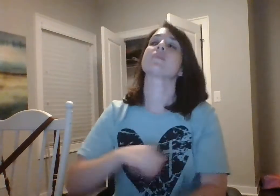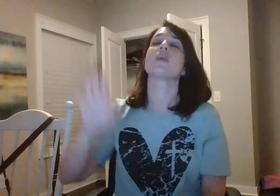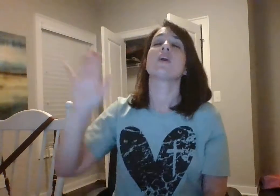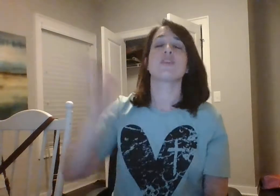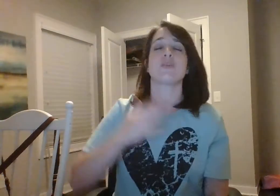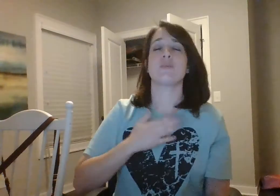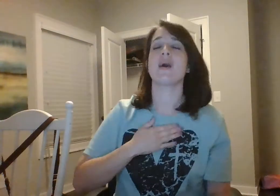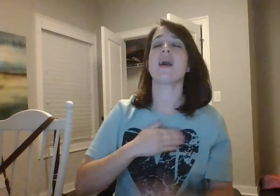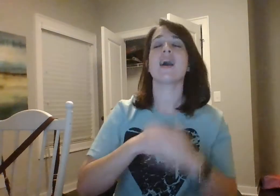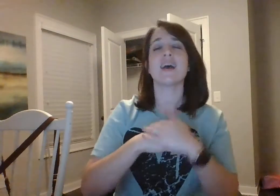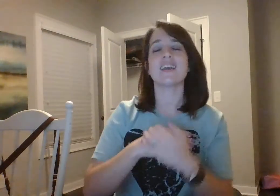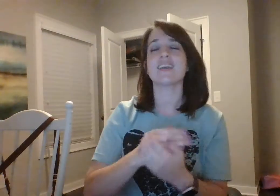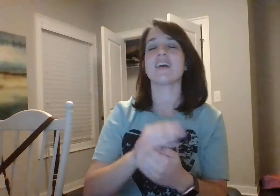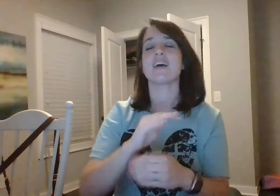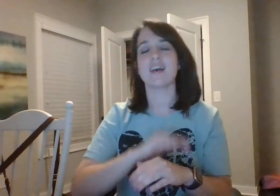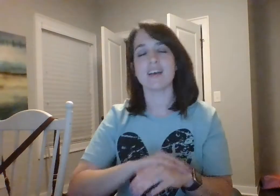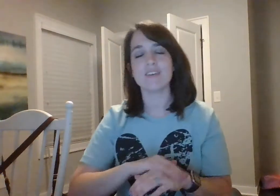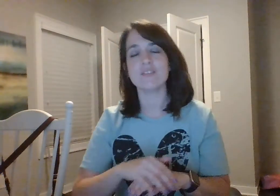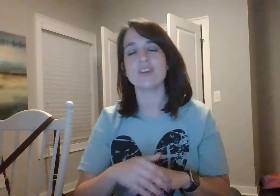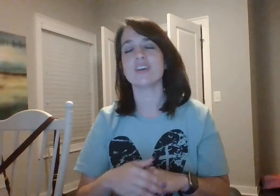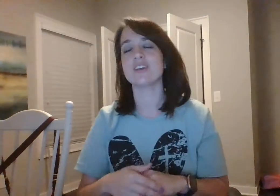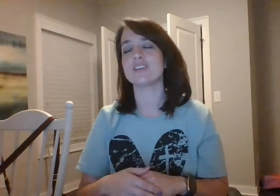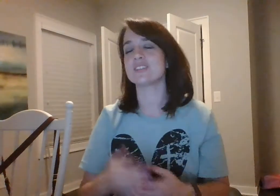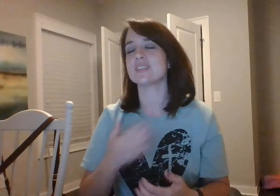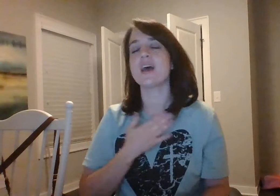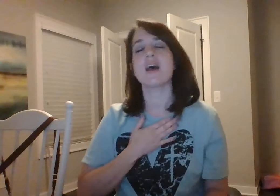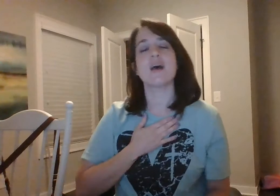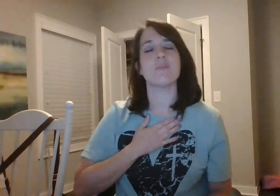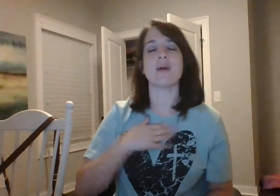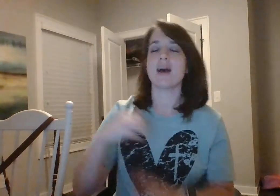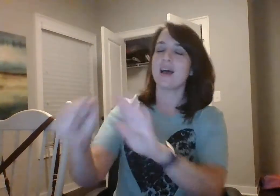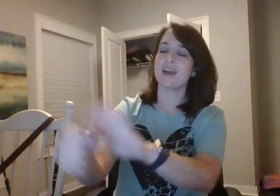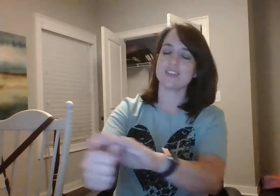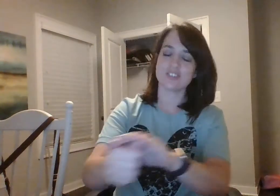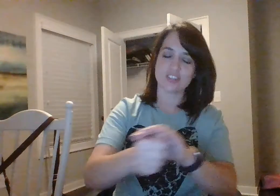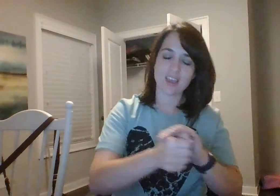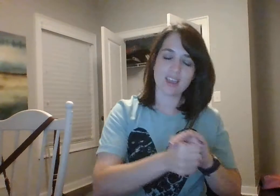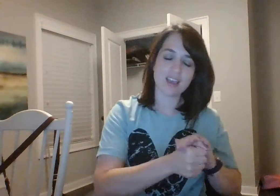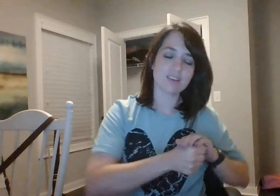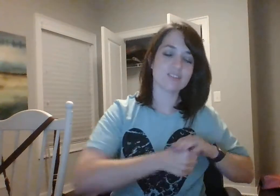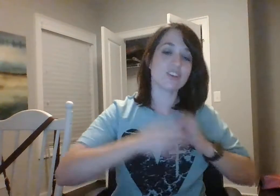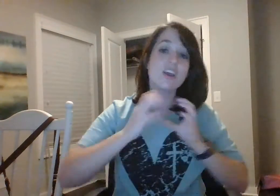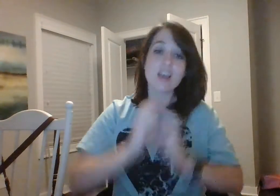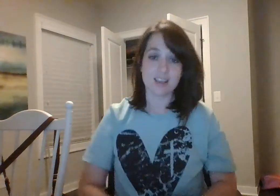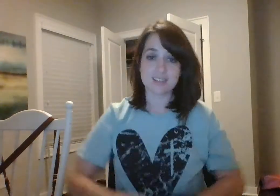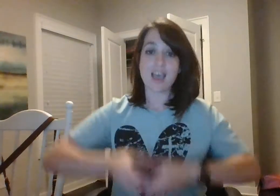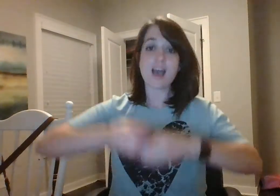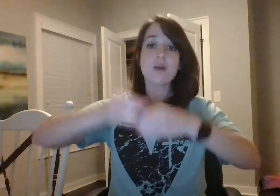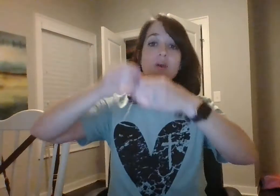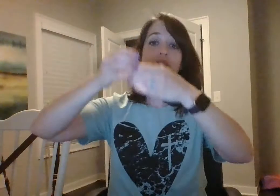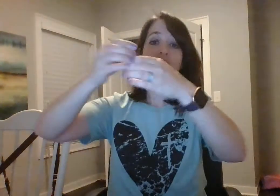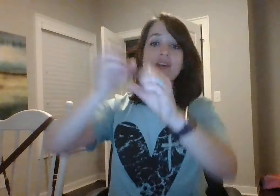My comfort, my shelter, don't